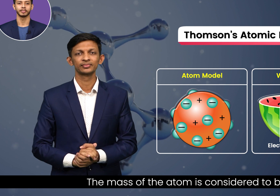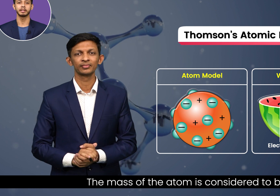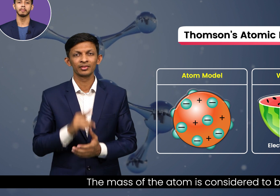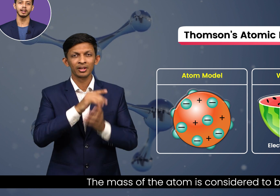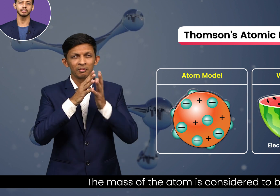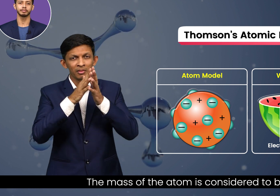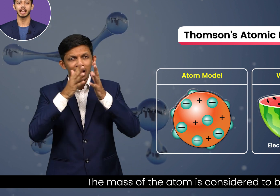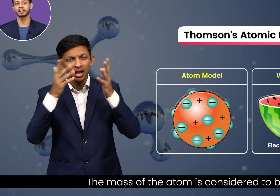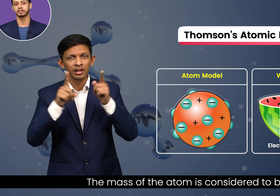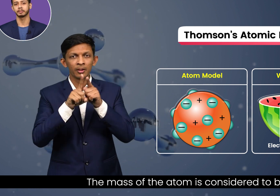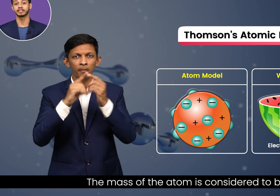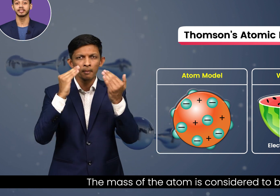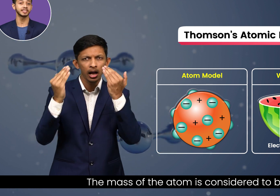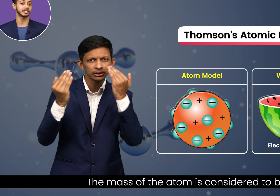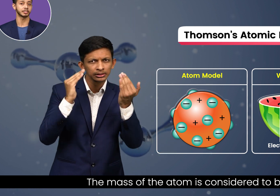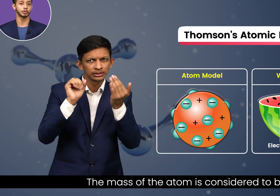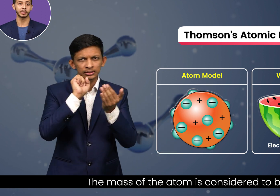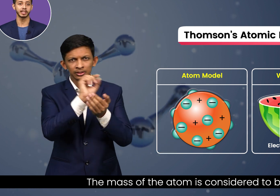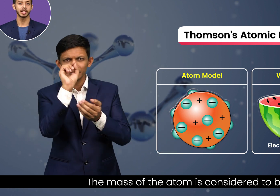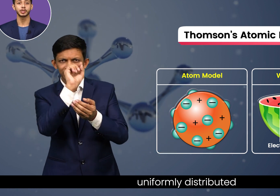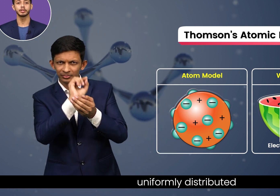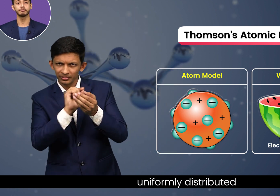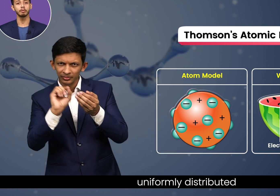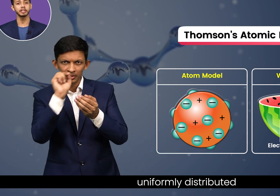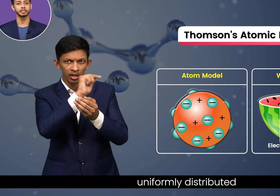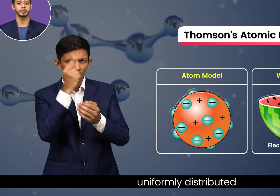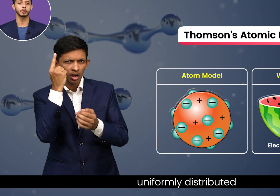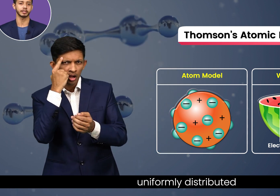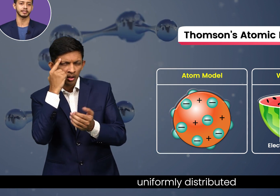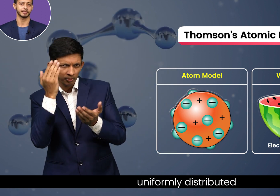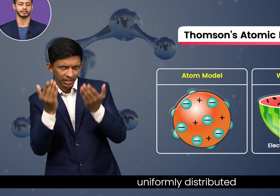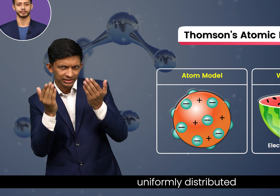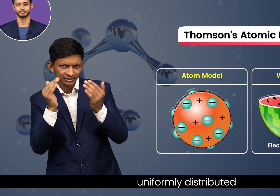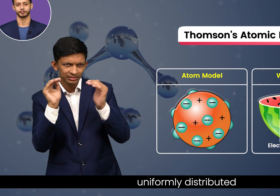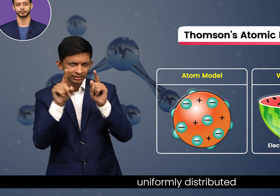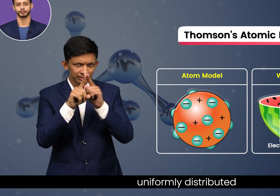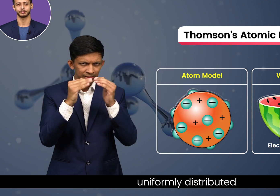The mass of the atom is considered to be uniformly distributed